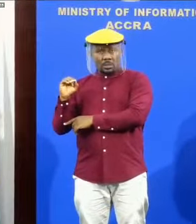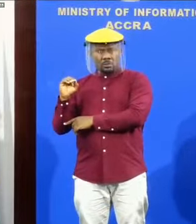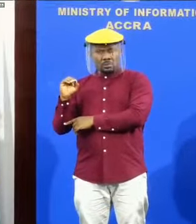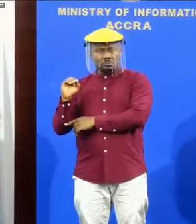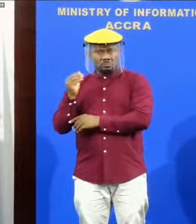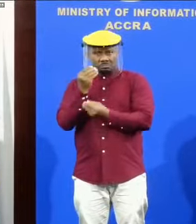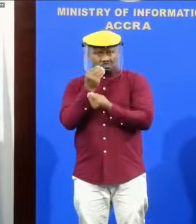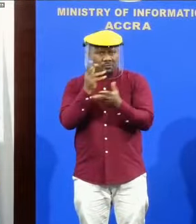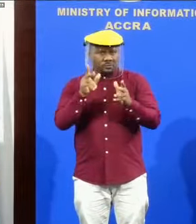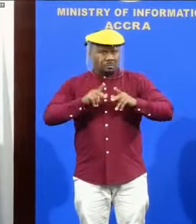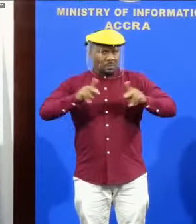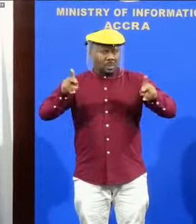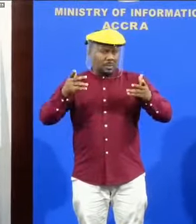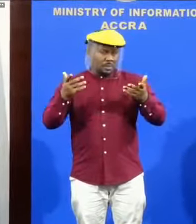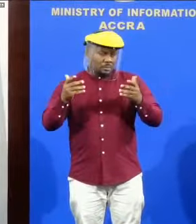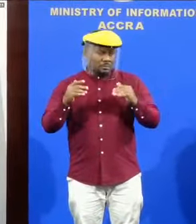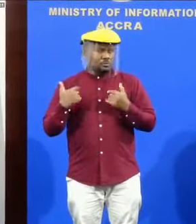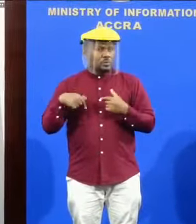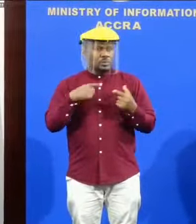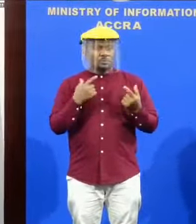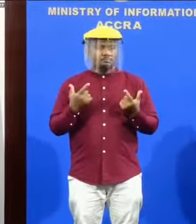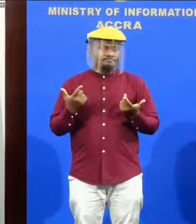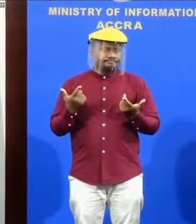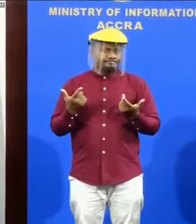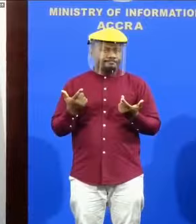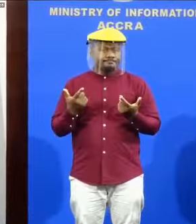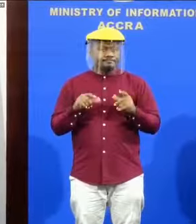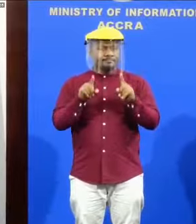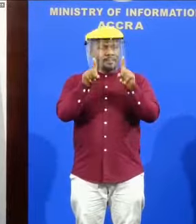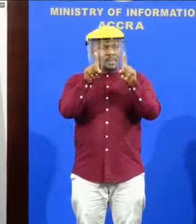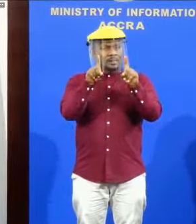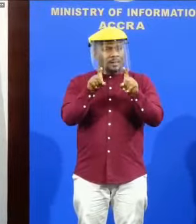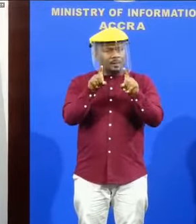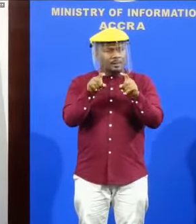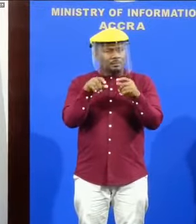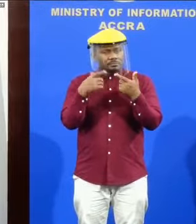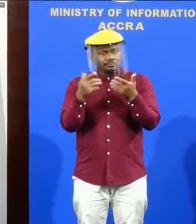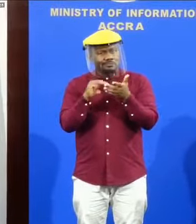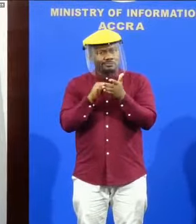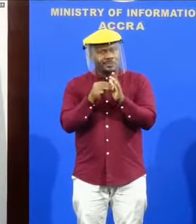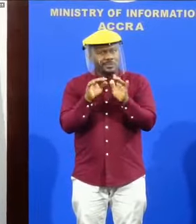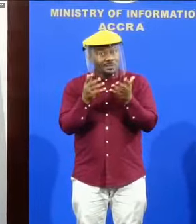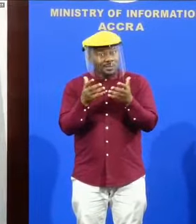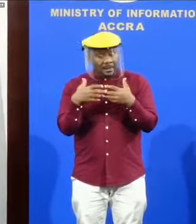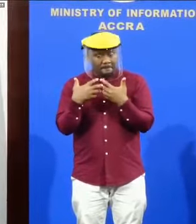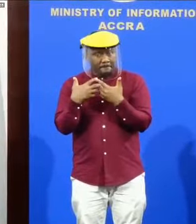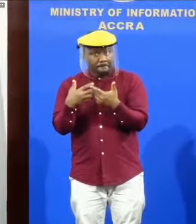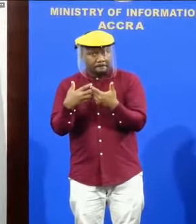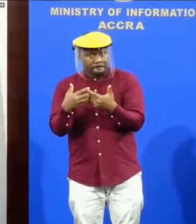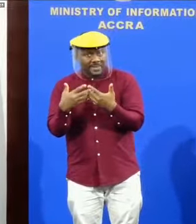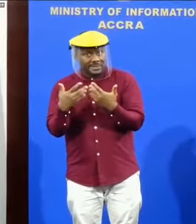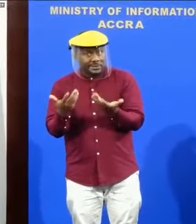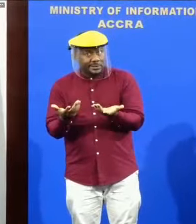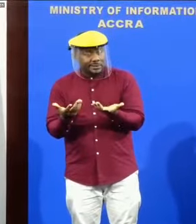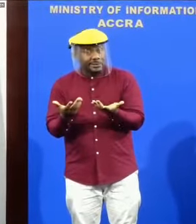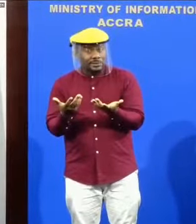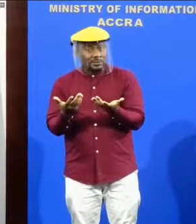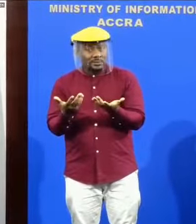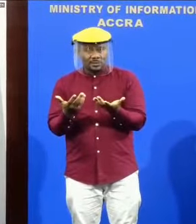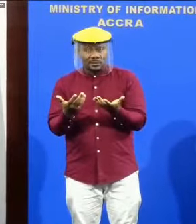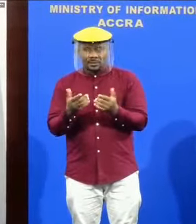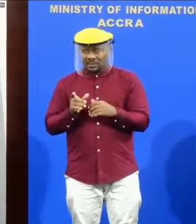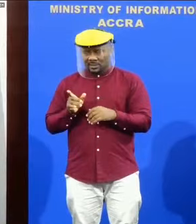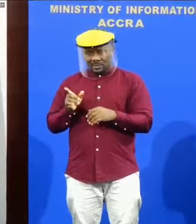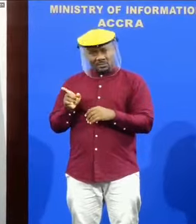morning on what testing kits or testing machines or mechanisms have